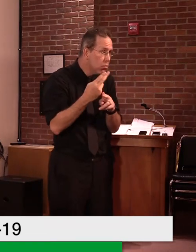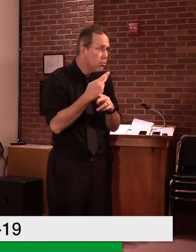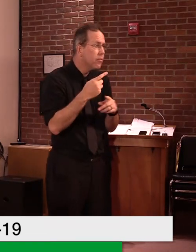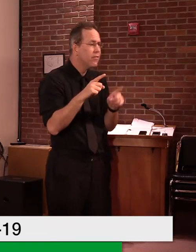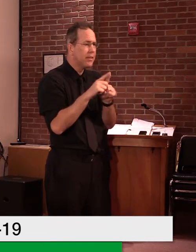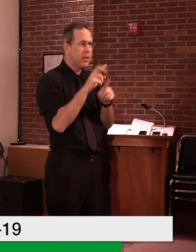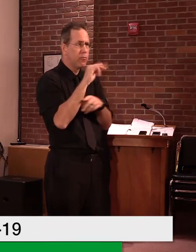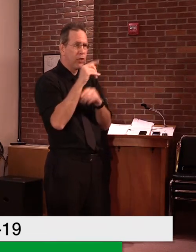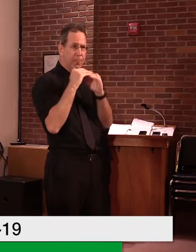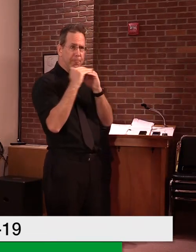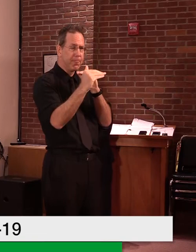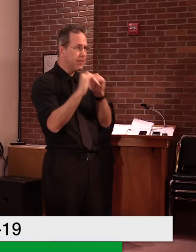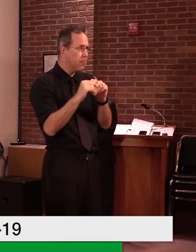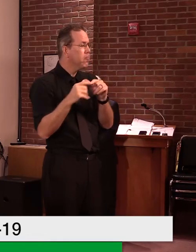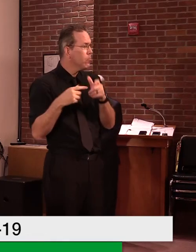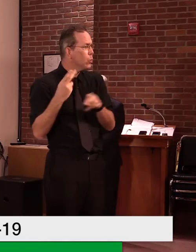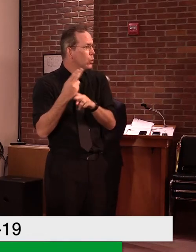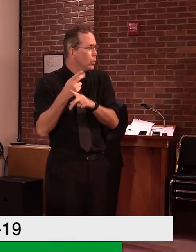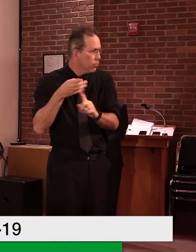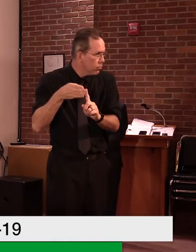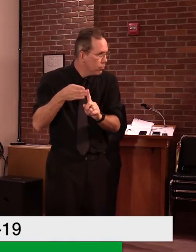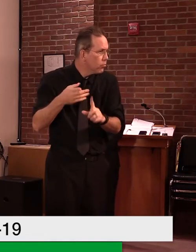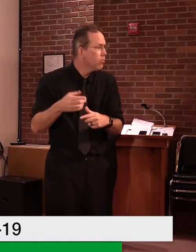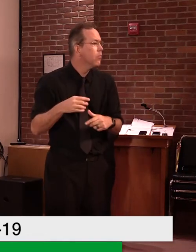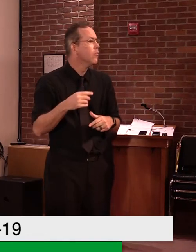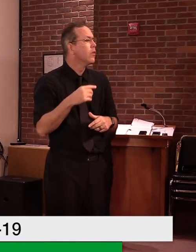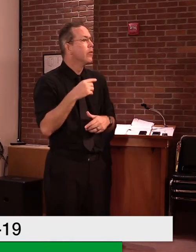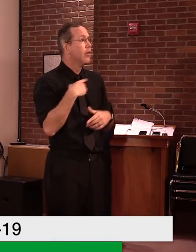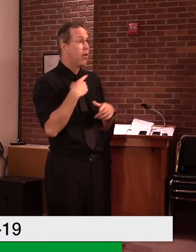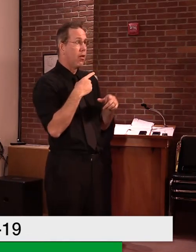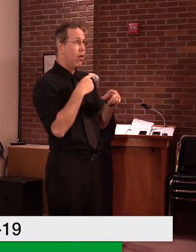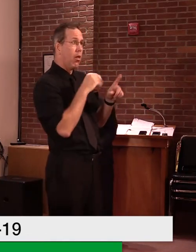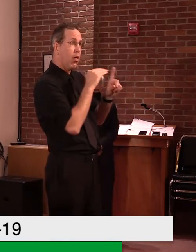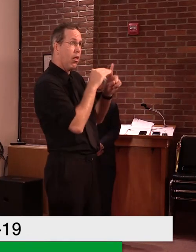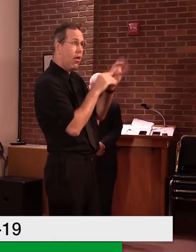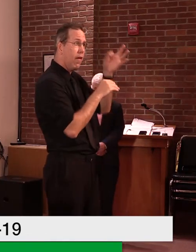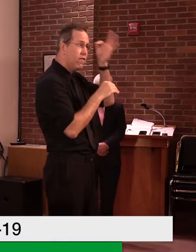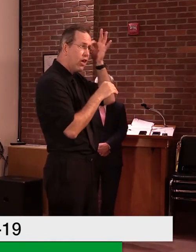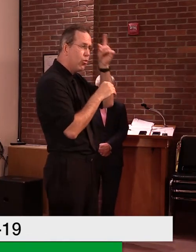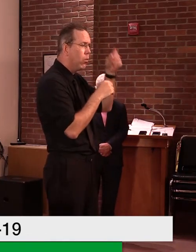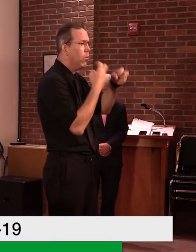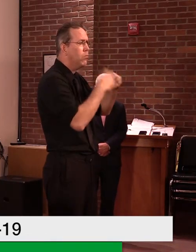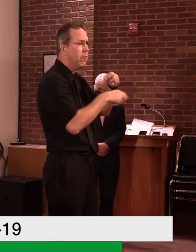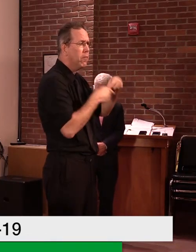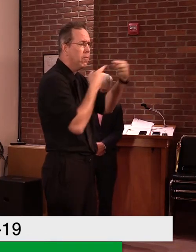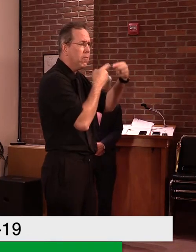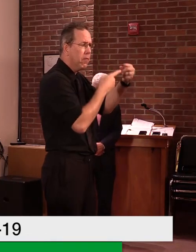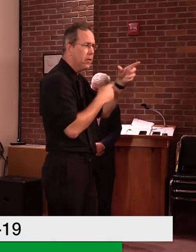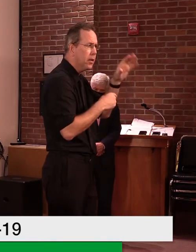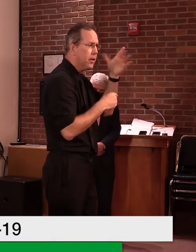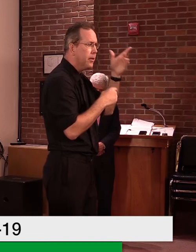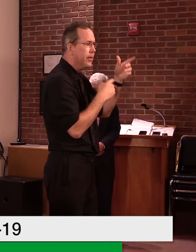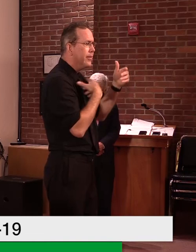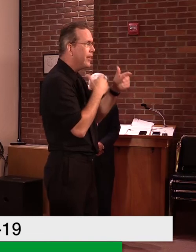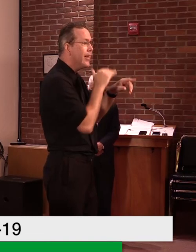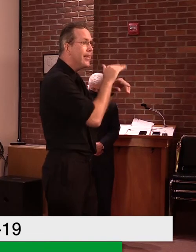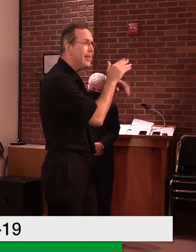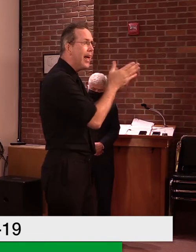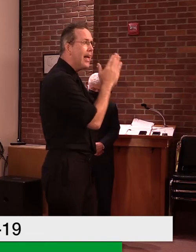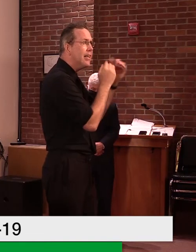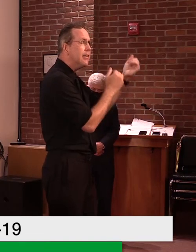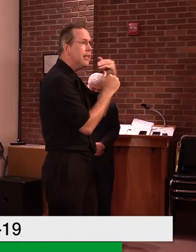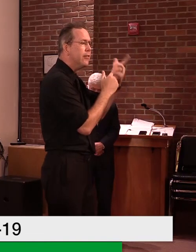federal orders, we'll never be in a position until the pandemic ends where all federal orders are fulfilled. We have